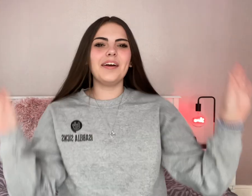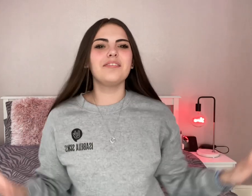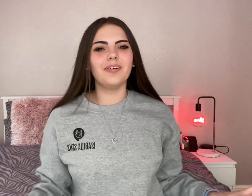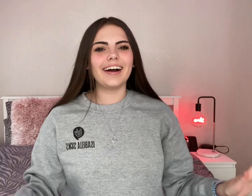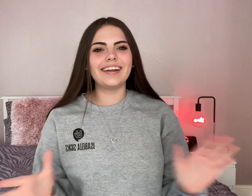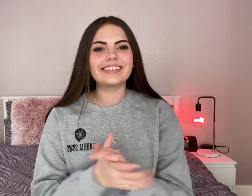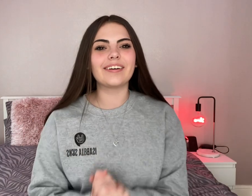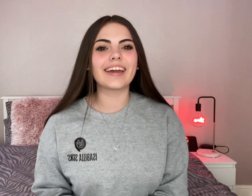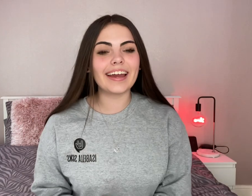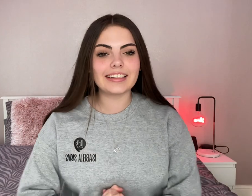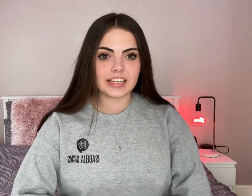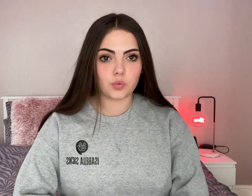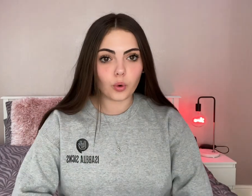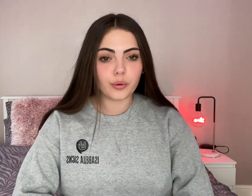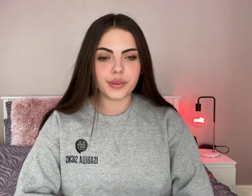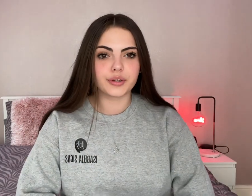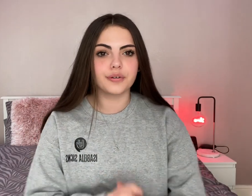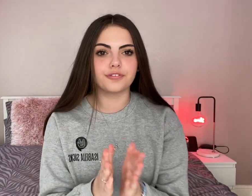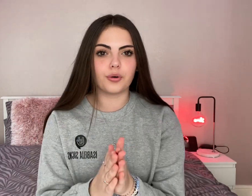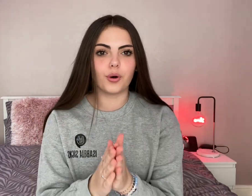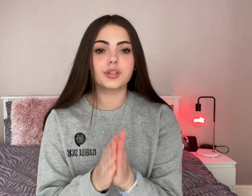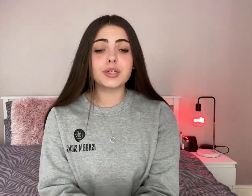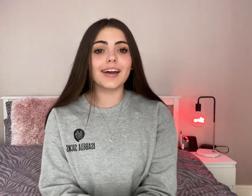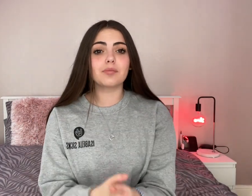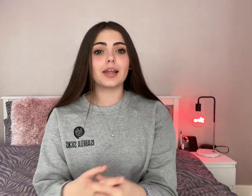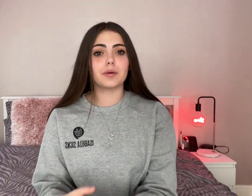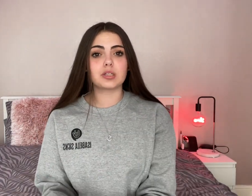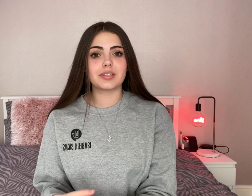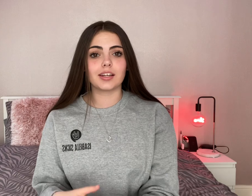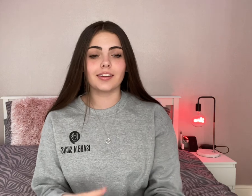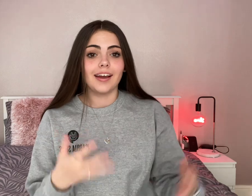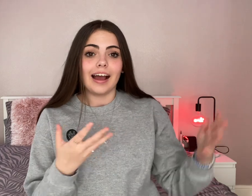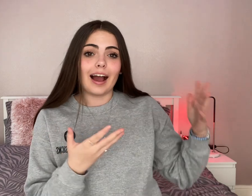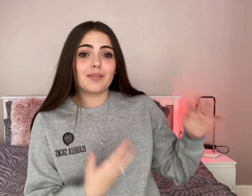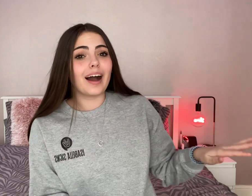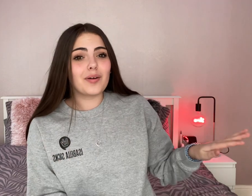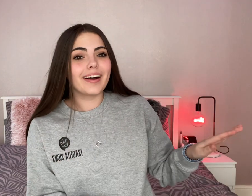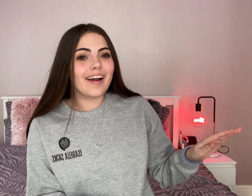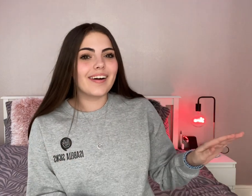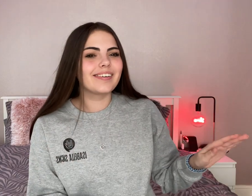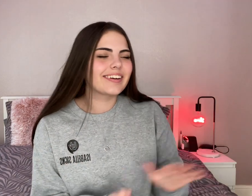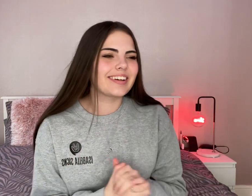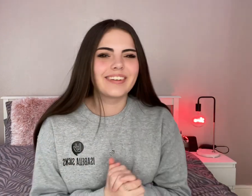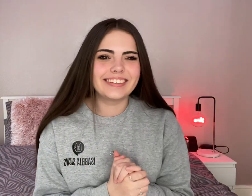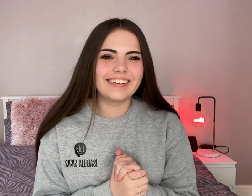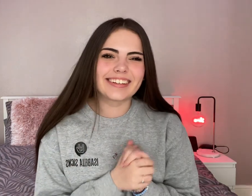Hello everyone! So here is the walkthrough for Too Young by Louis Tomlinson. I'm now on my own because I knew what to do the